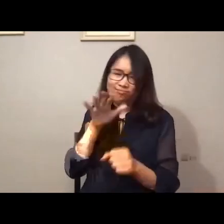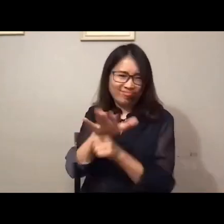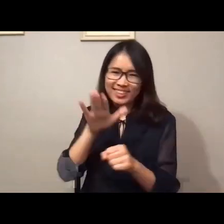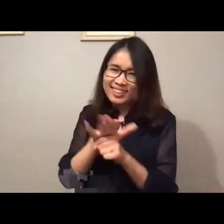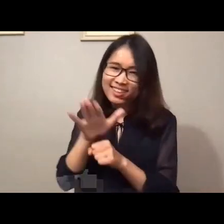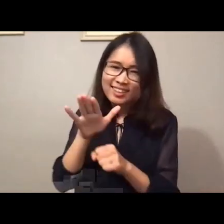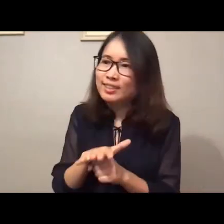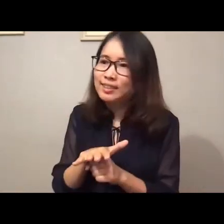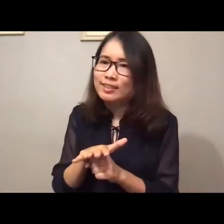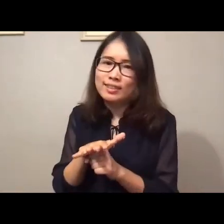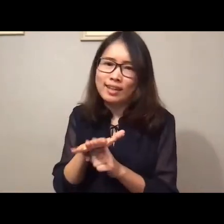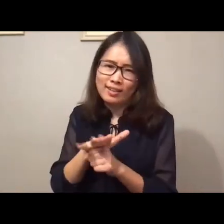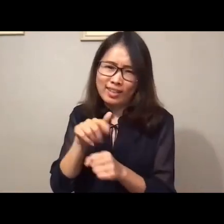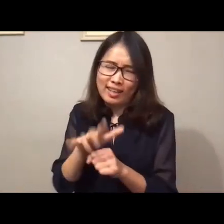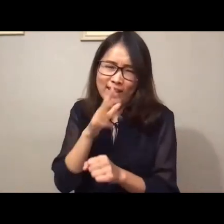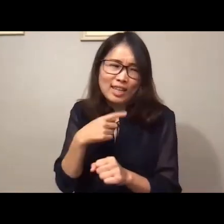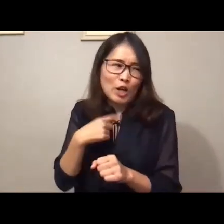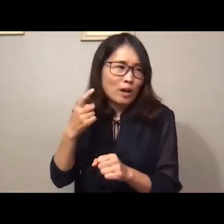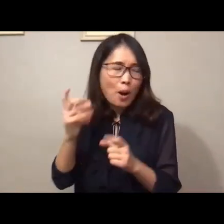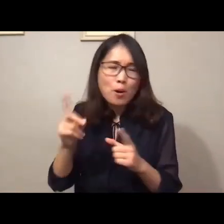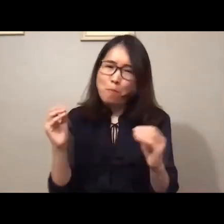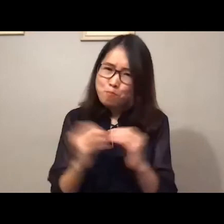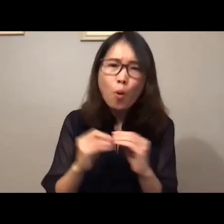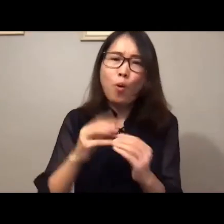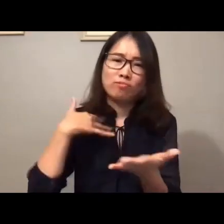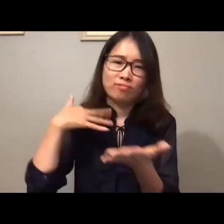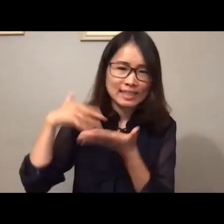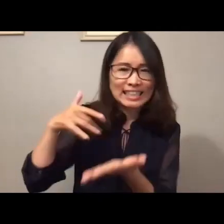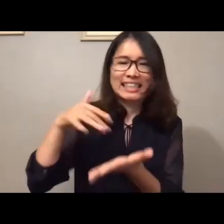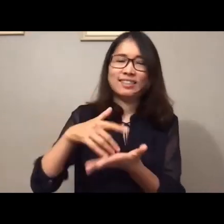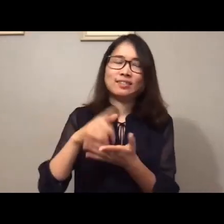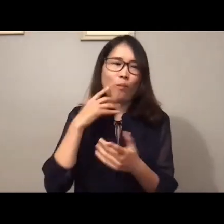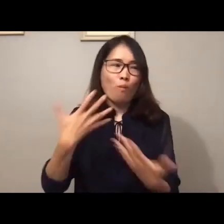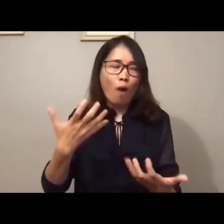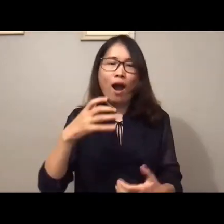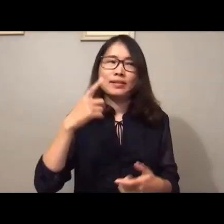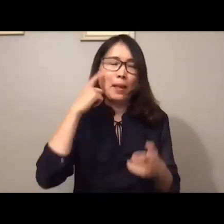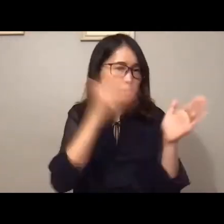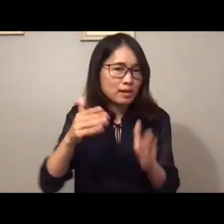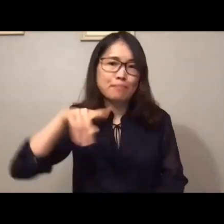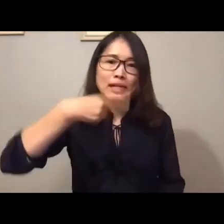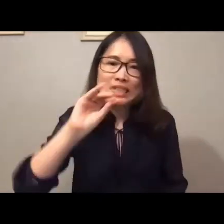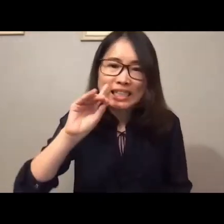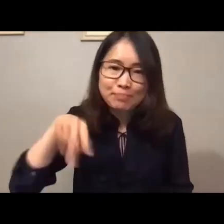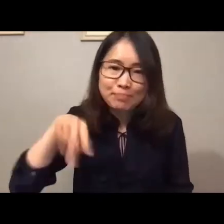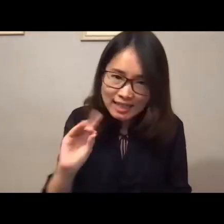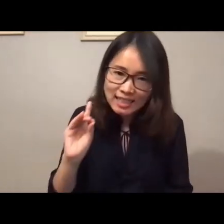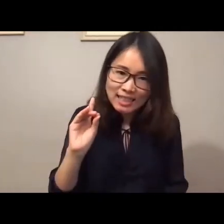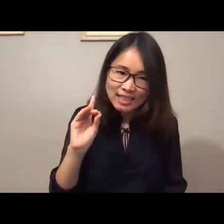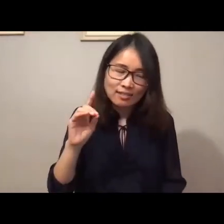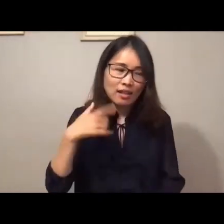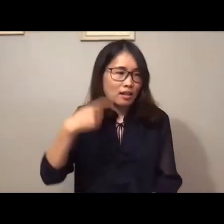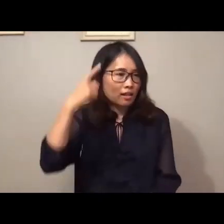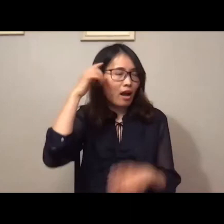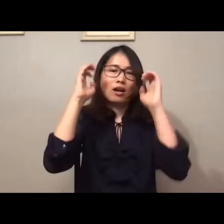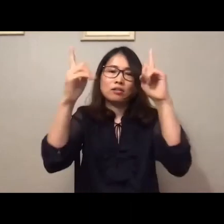I graduated from college in Korea, and what I studied there I feel wasn't enough. I want to study more.